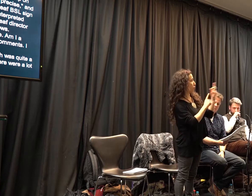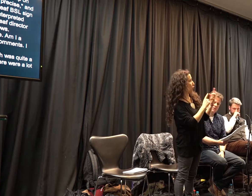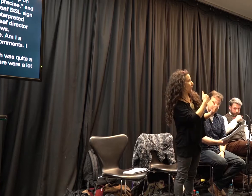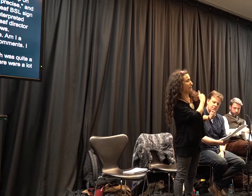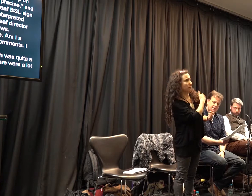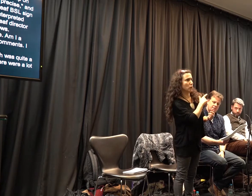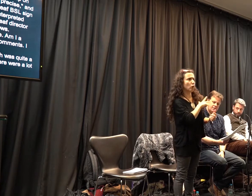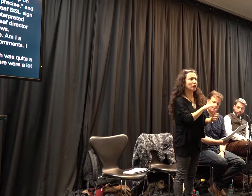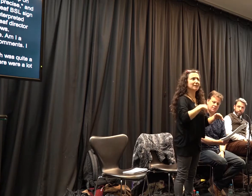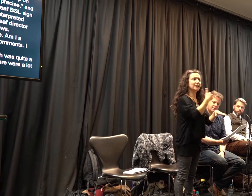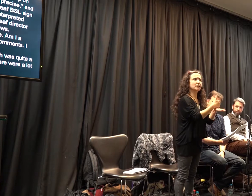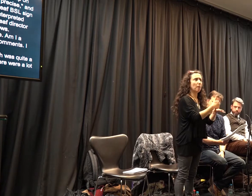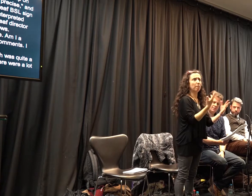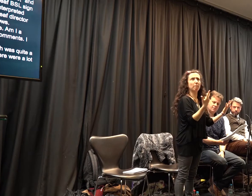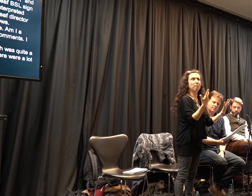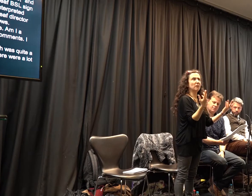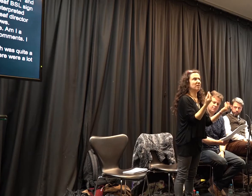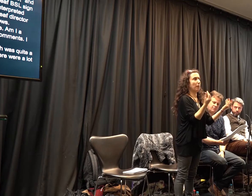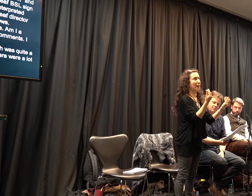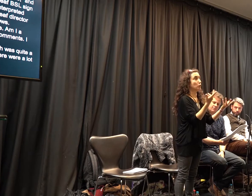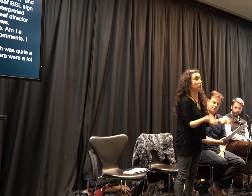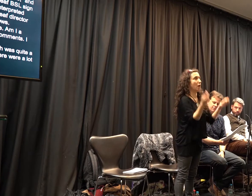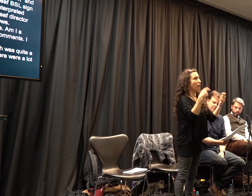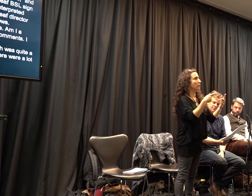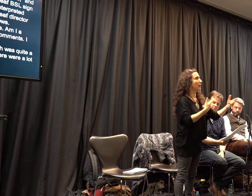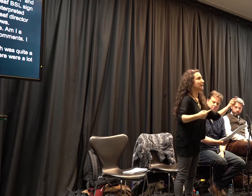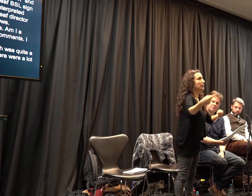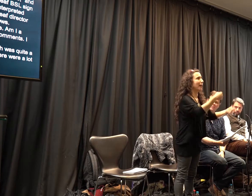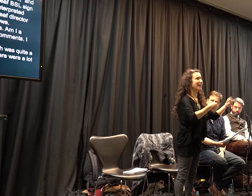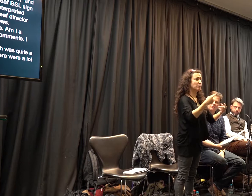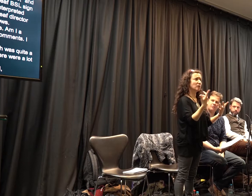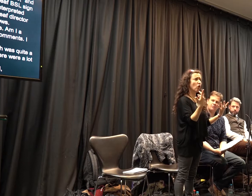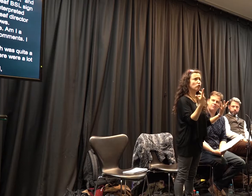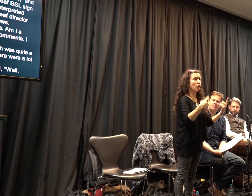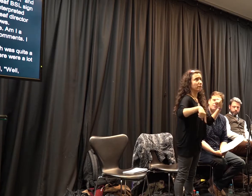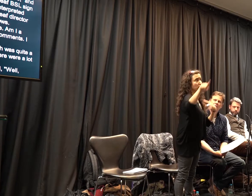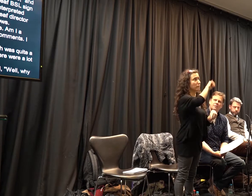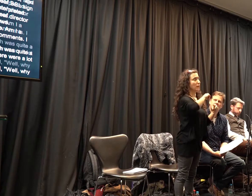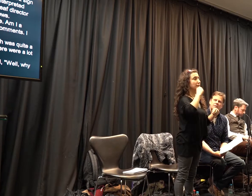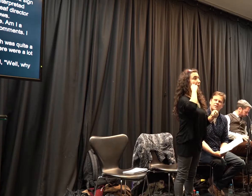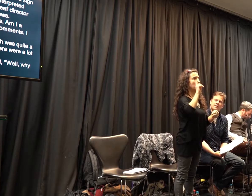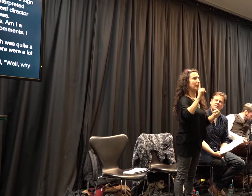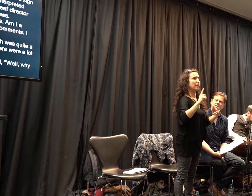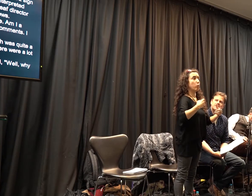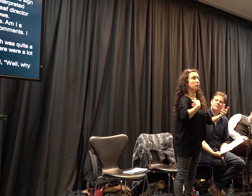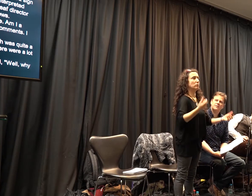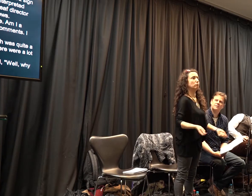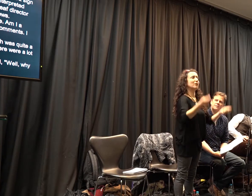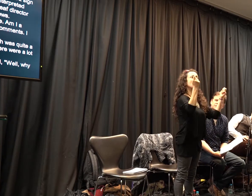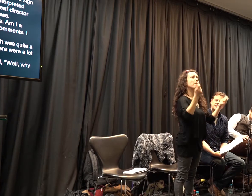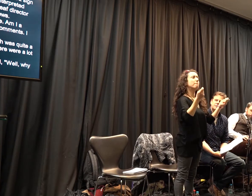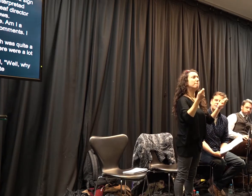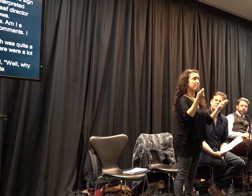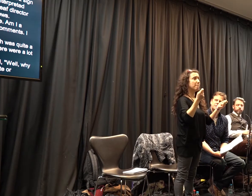Joe from Unlimited approached me and said, well, why don't you set up something to start the debate or discussion?